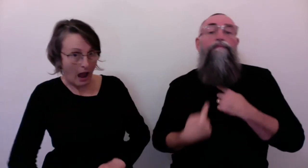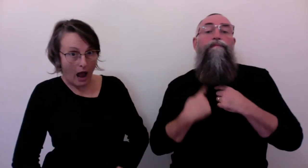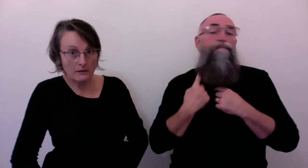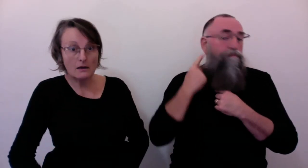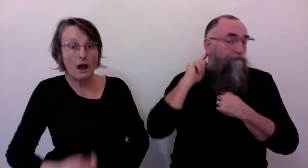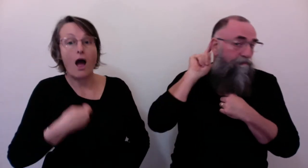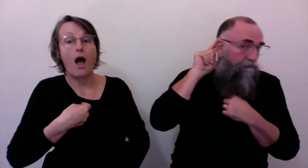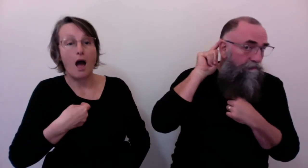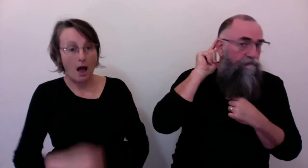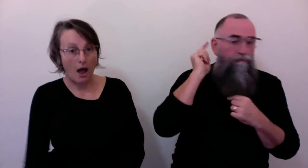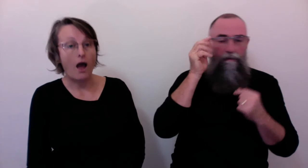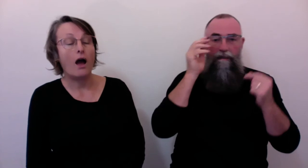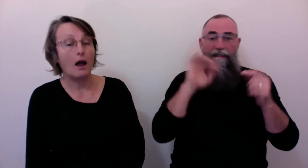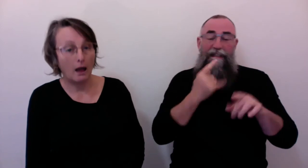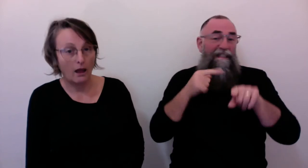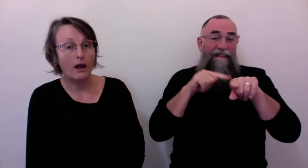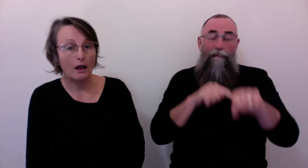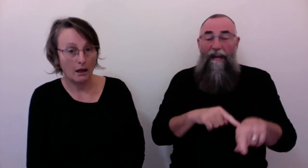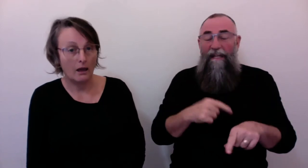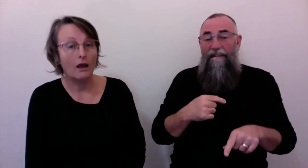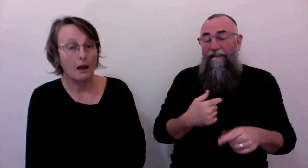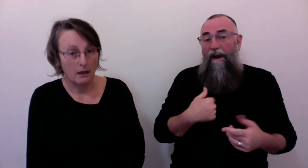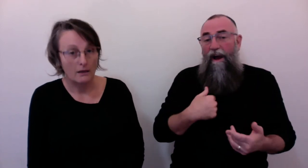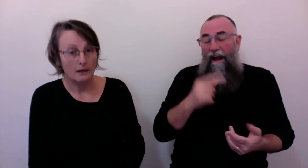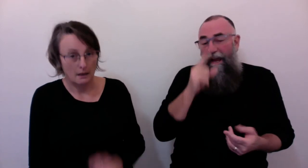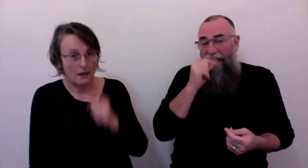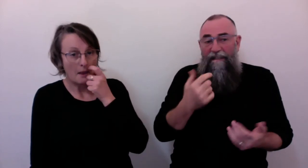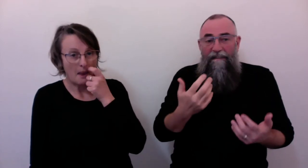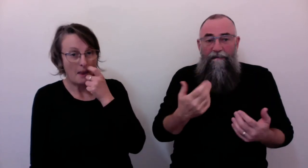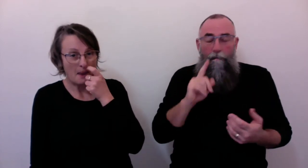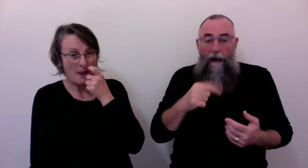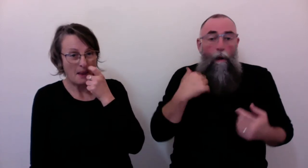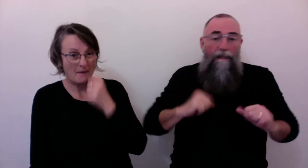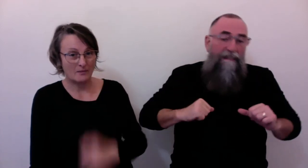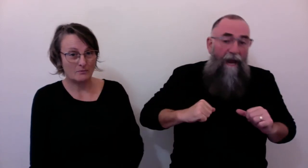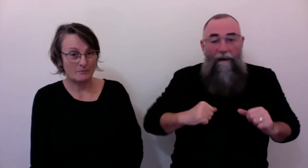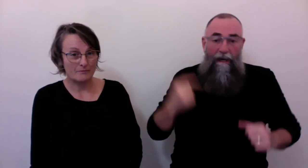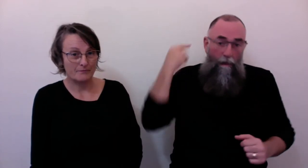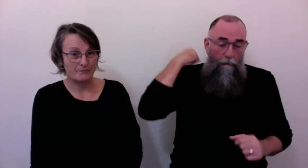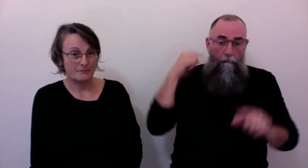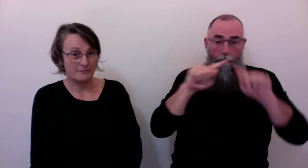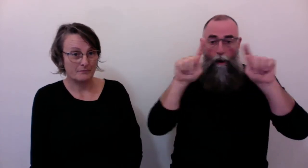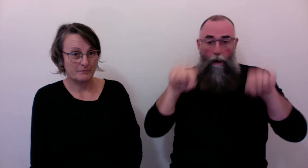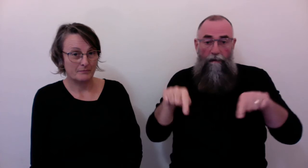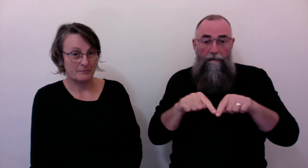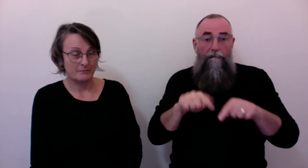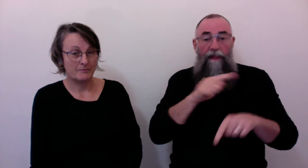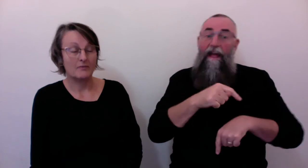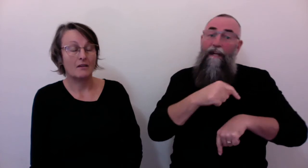shirt. Oh, it depends. Okay. And yeah, it will have like a box on my back, and I'll carry it, which felt obviously at the time very heavy,